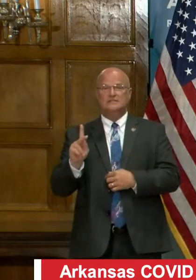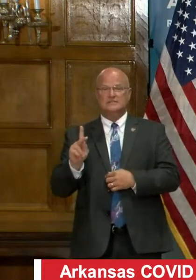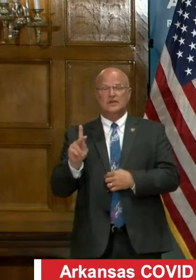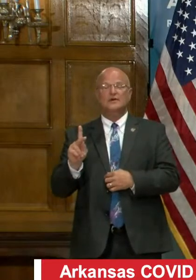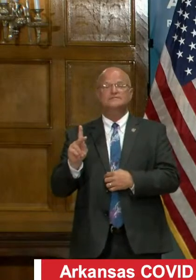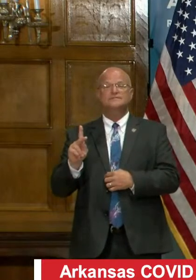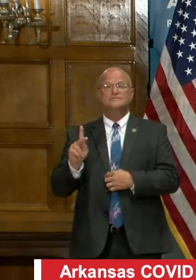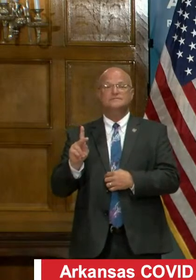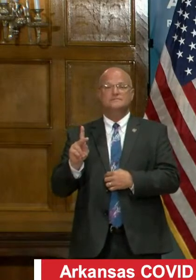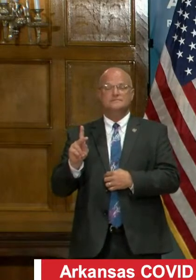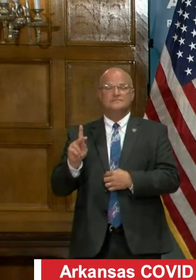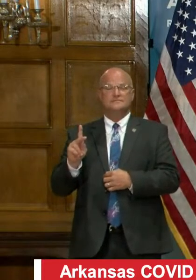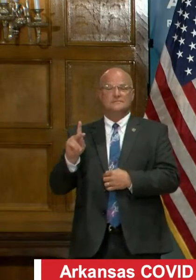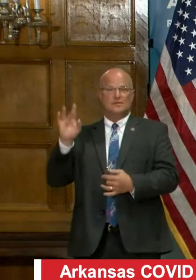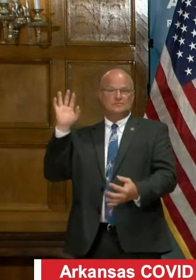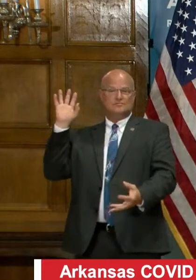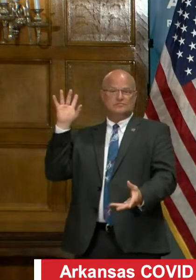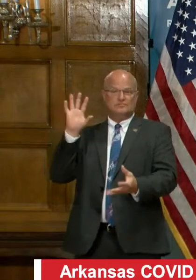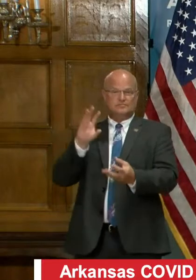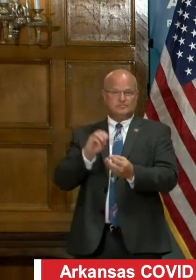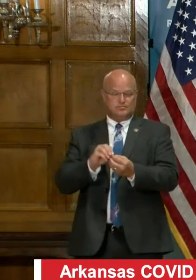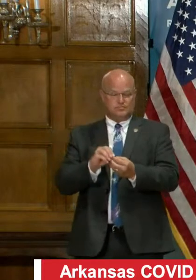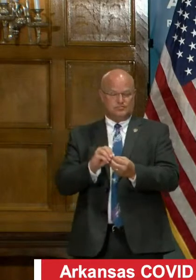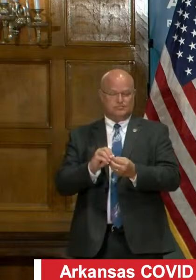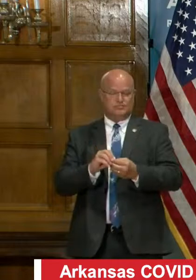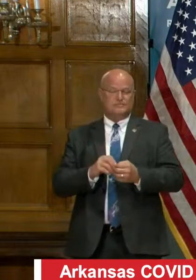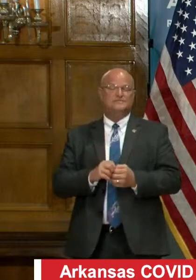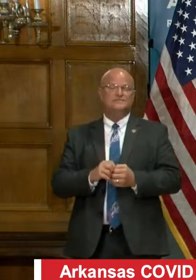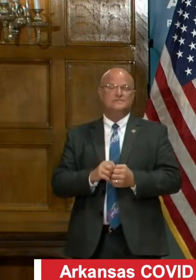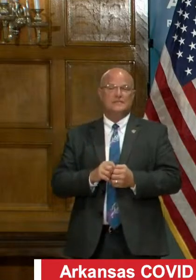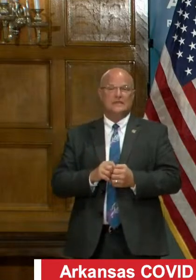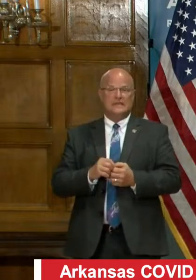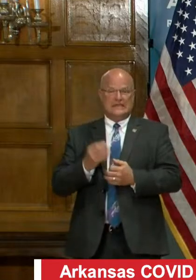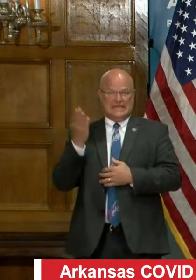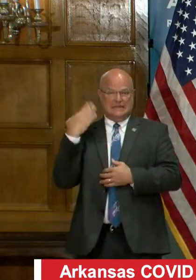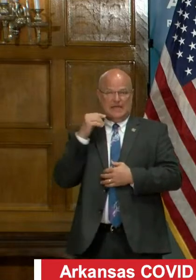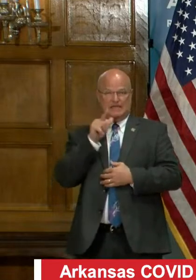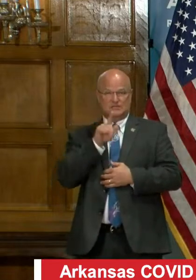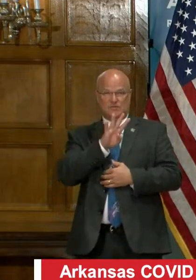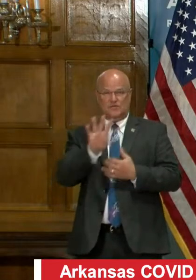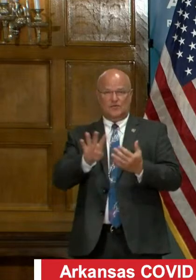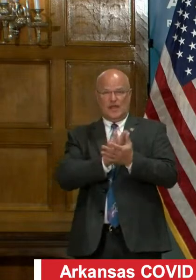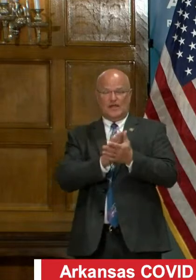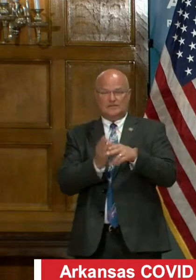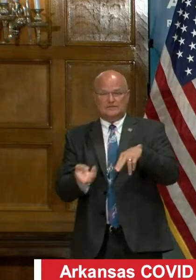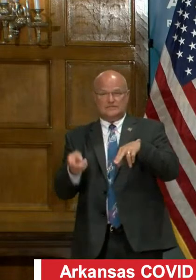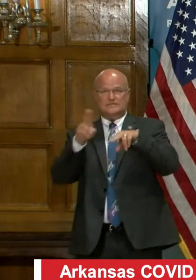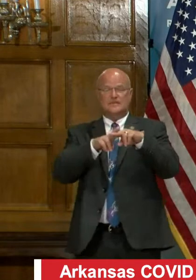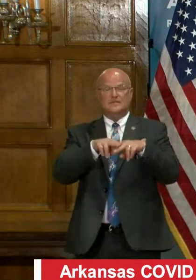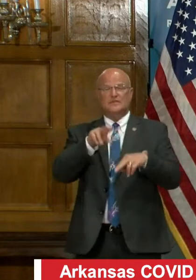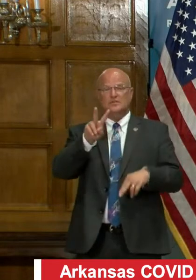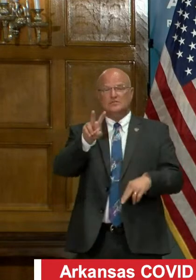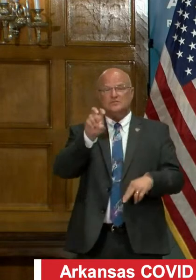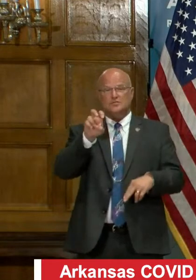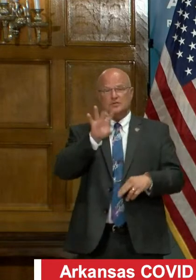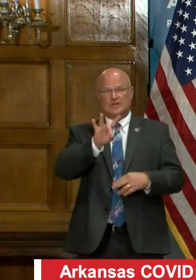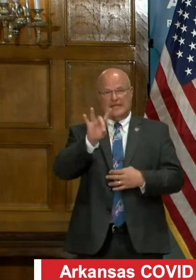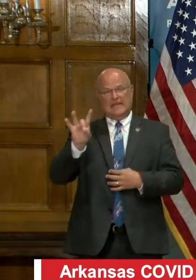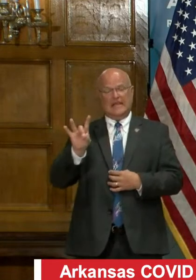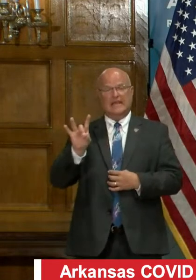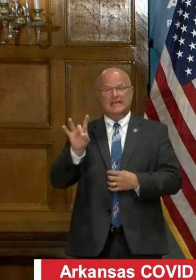Arkansas, cumulative, and the last 24 hours, we've had an additional